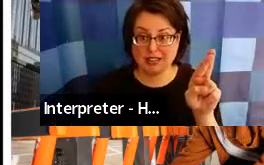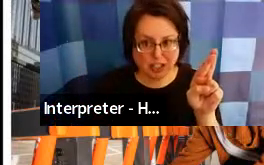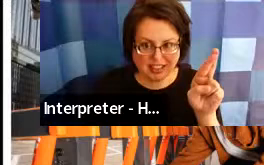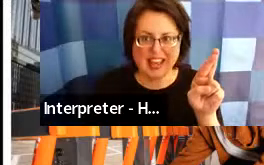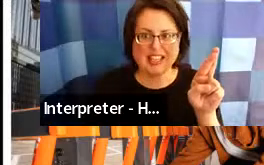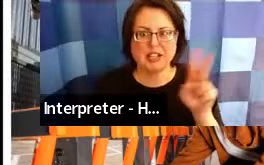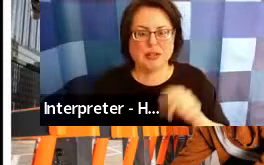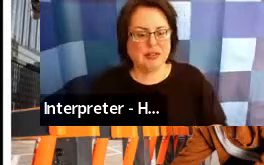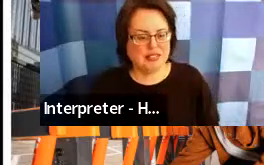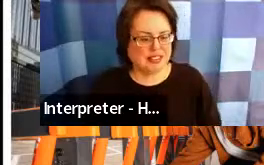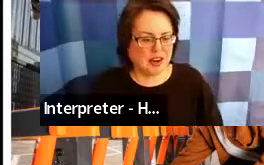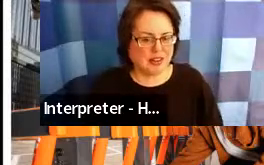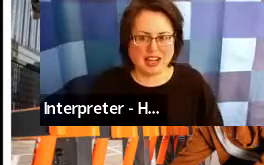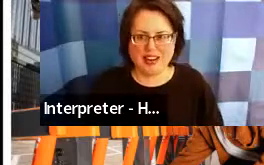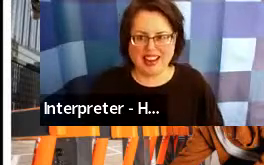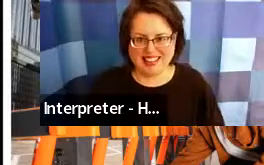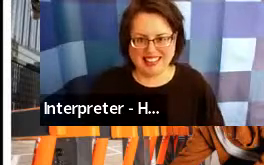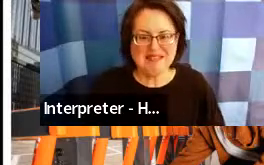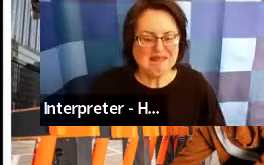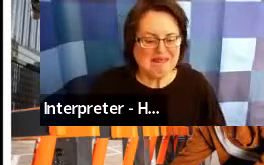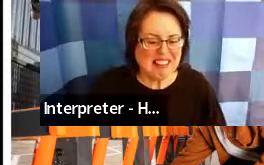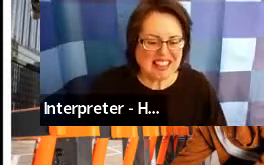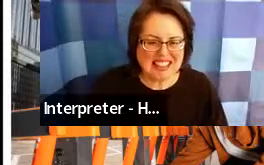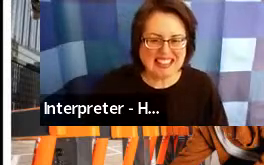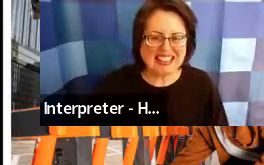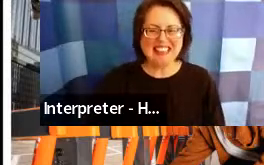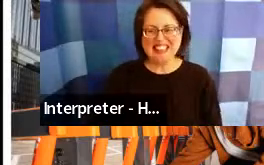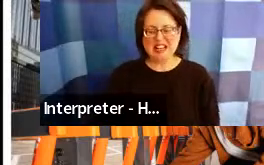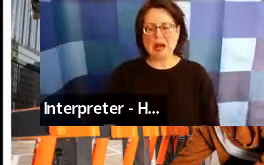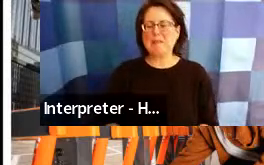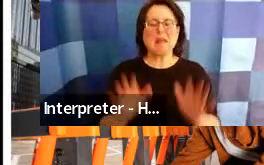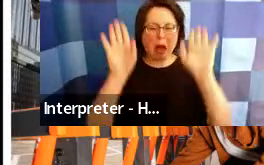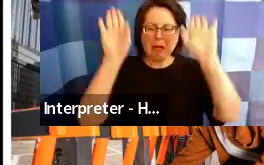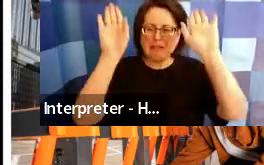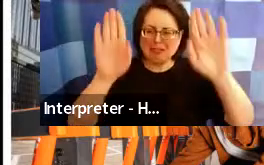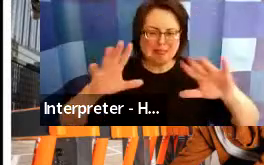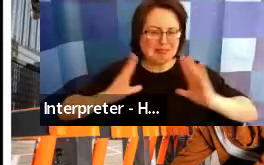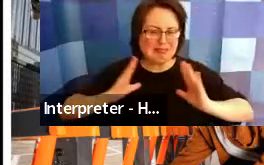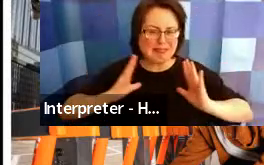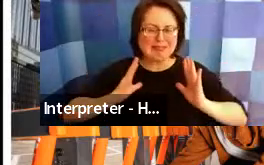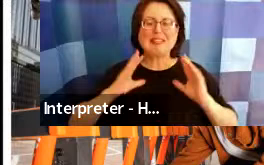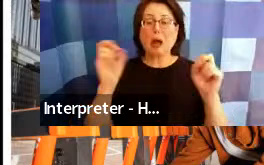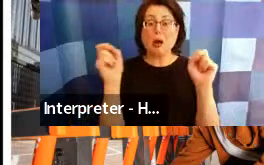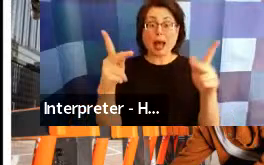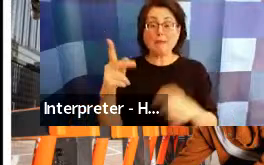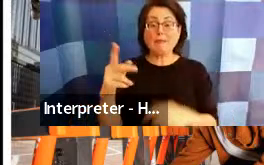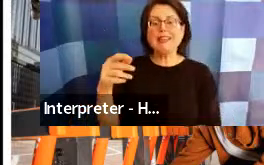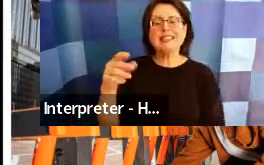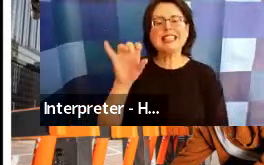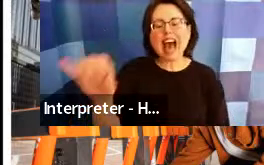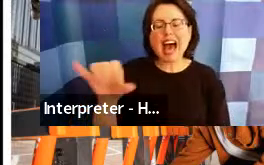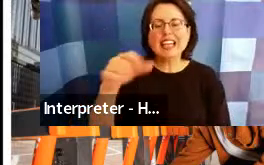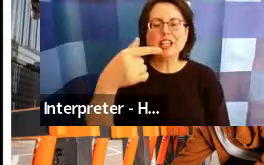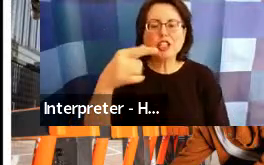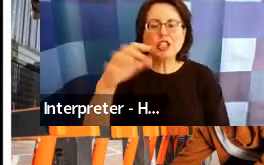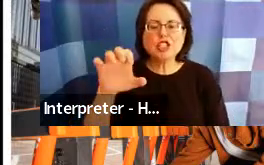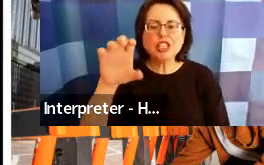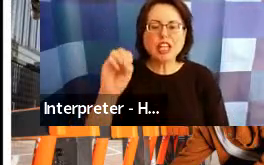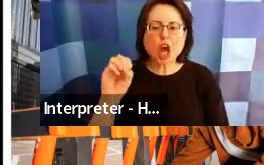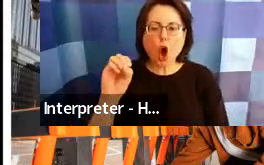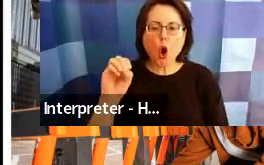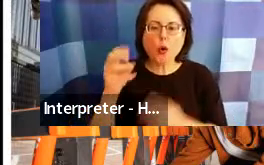All right, good. Thank you. Okay, go ahead. No worries at all. So geofencing involves kind